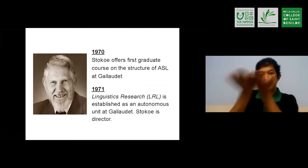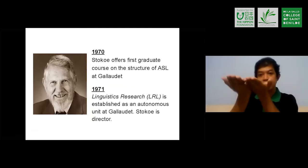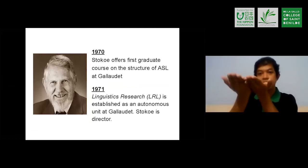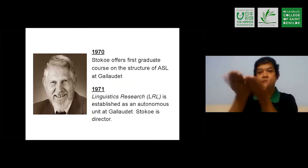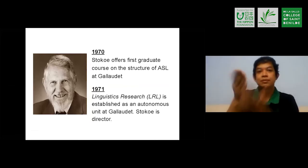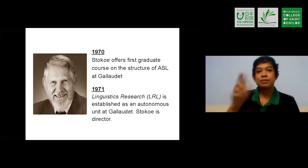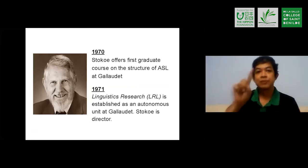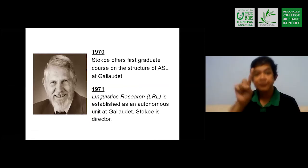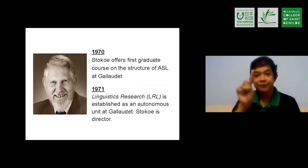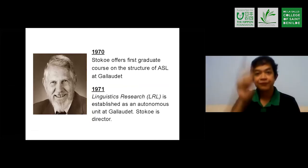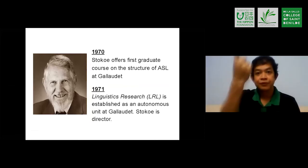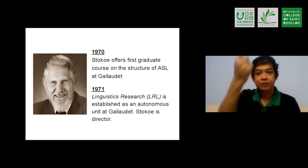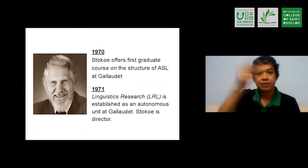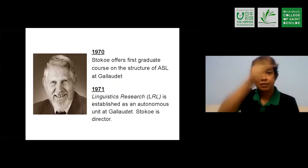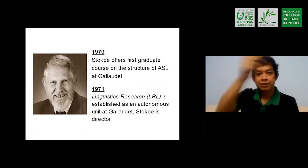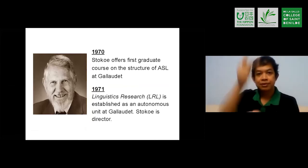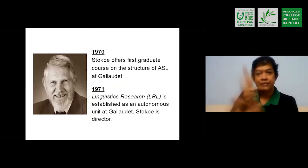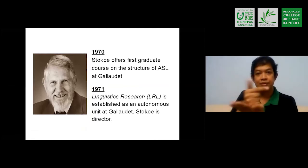Stokey